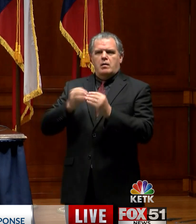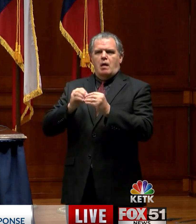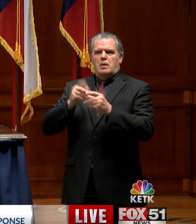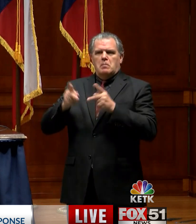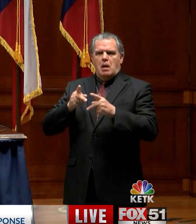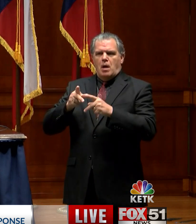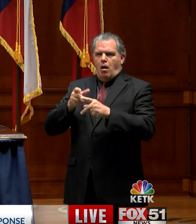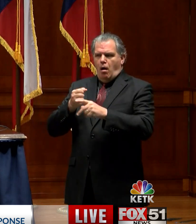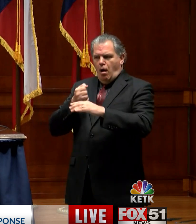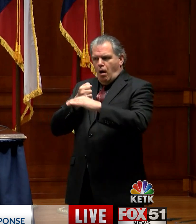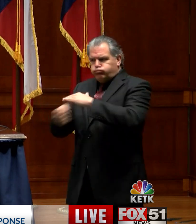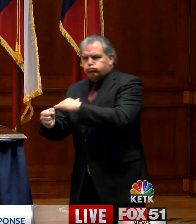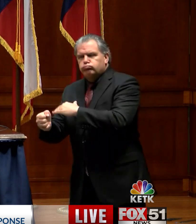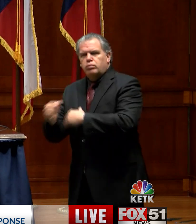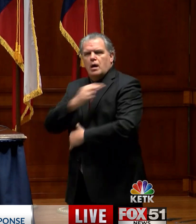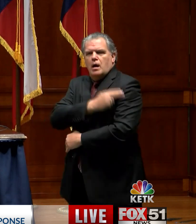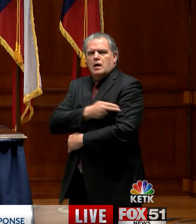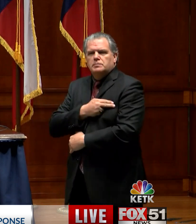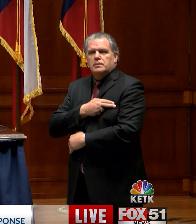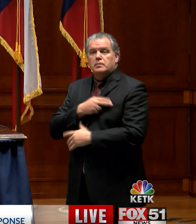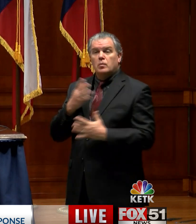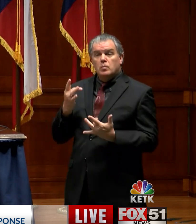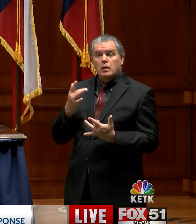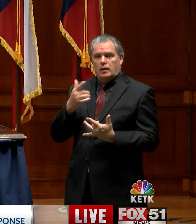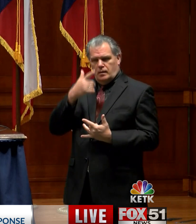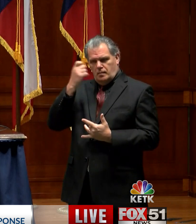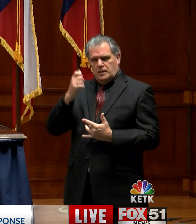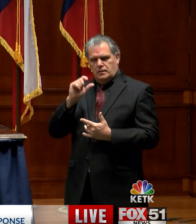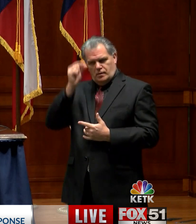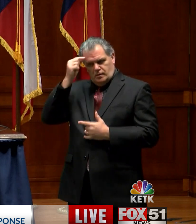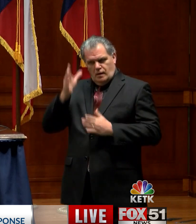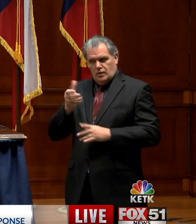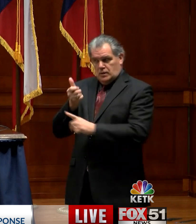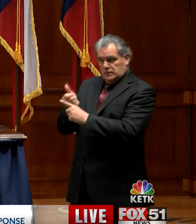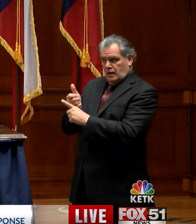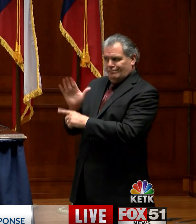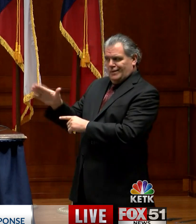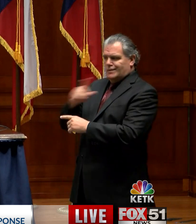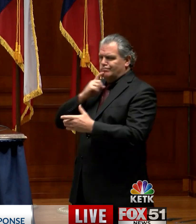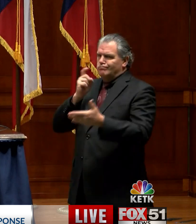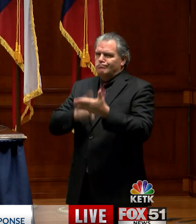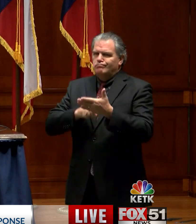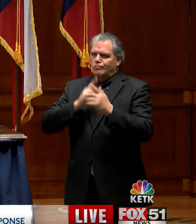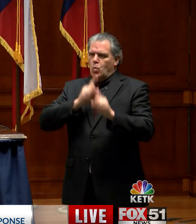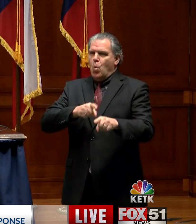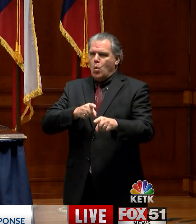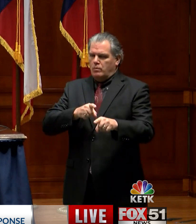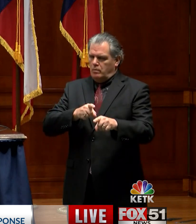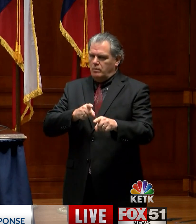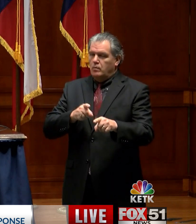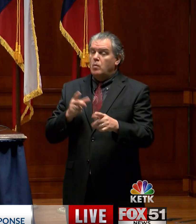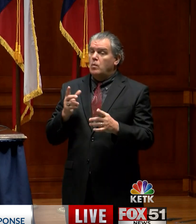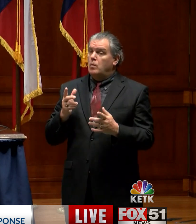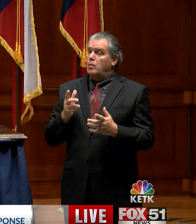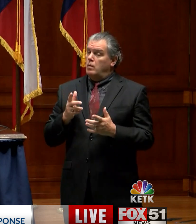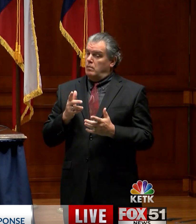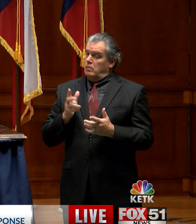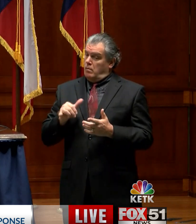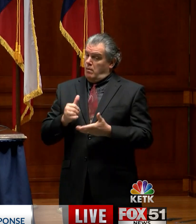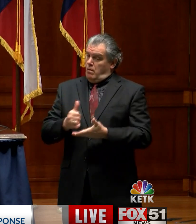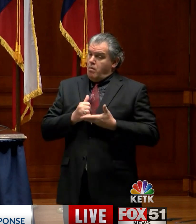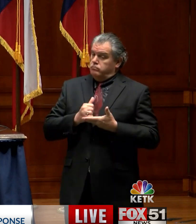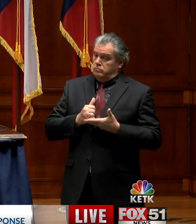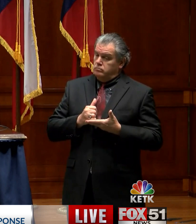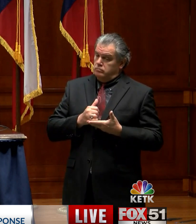and I think a great deal of that is because of the Governor's executive orders, which have allowed us not only to preserve PPE, which has